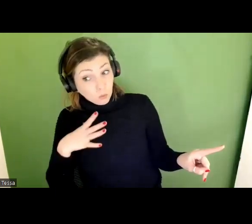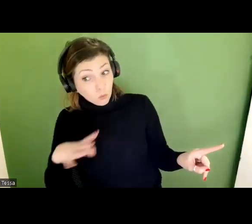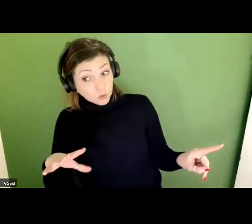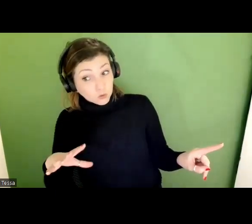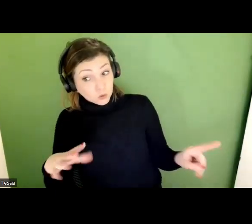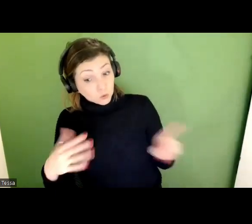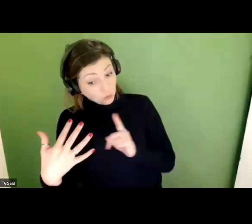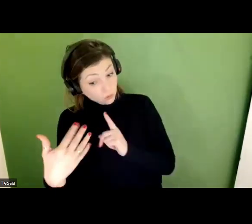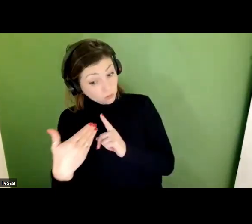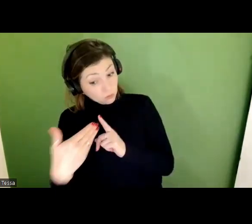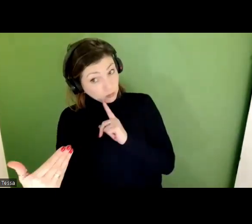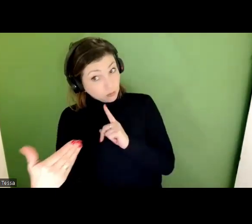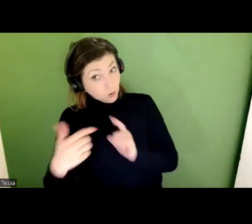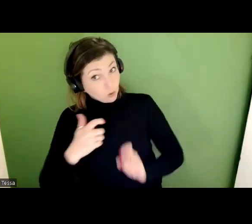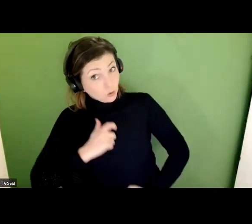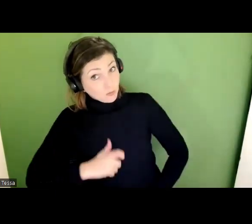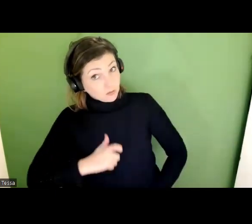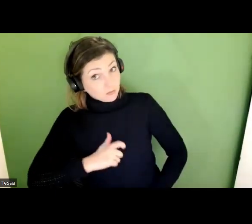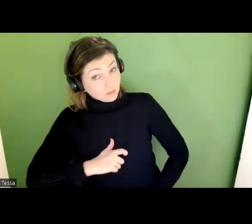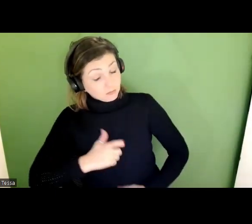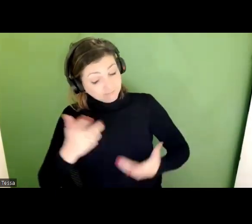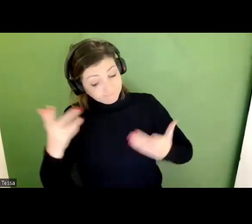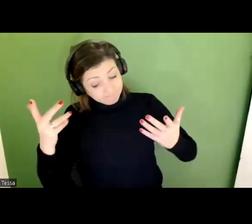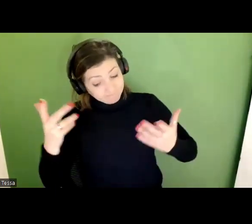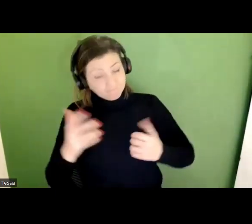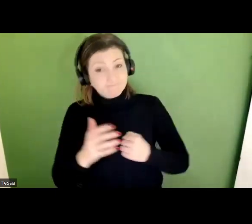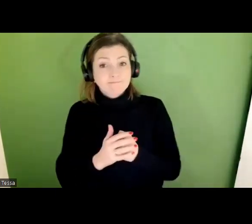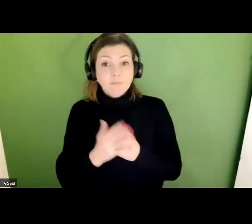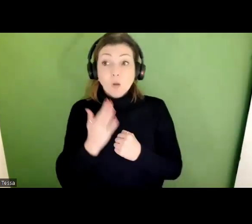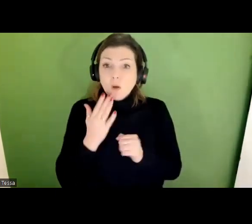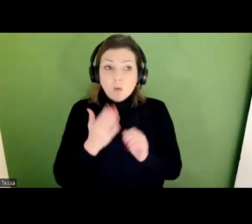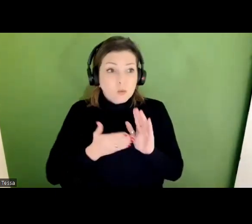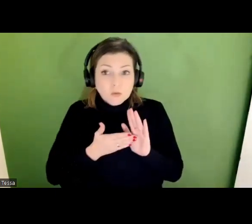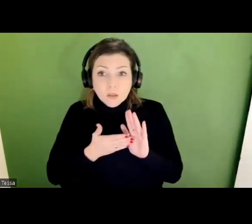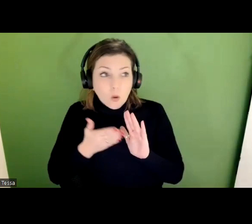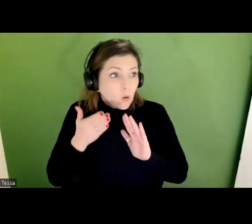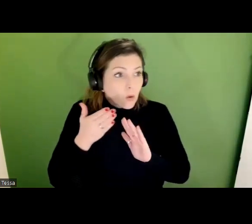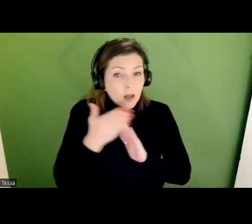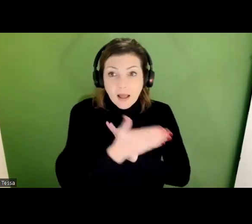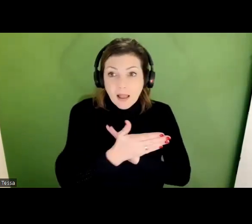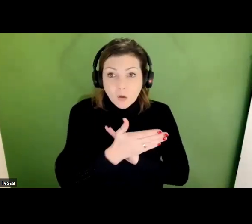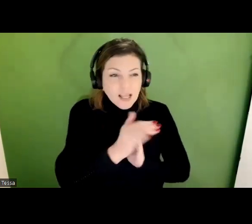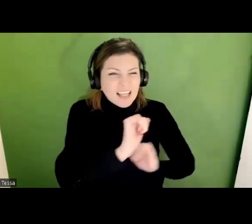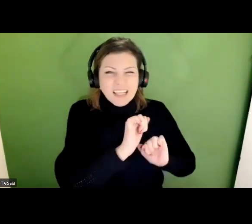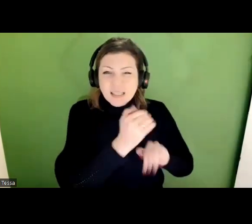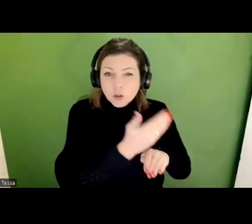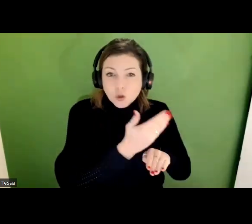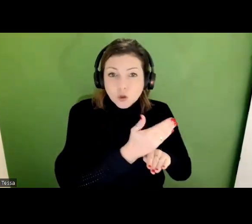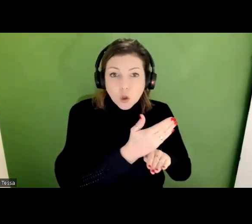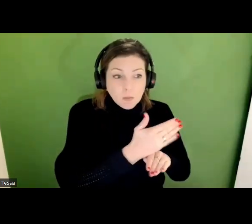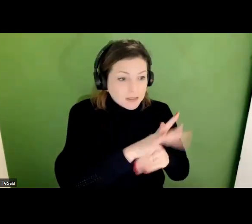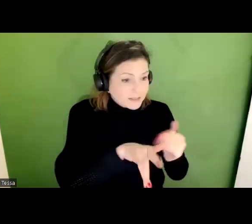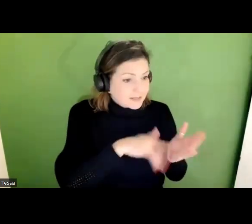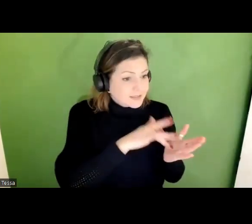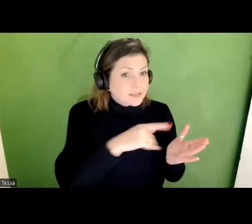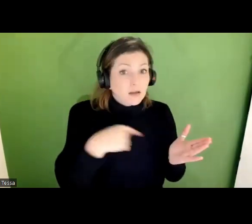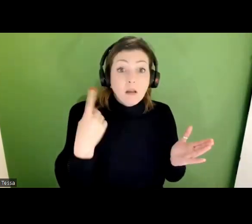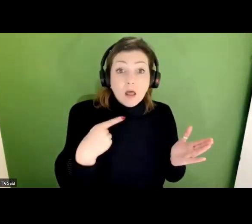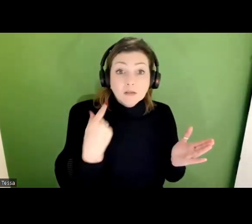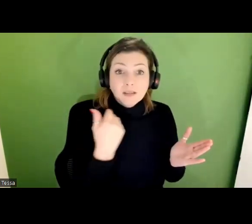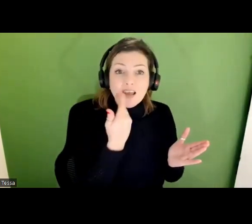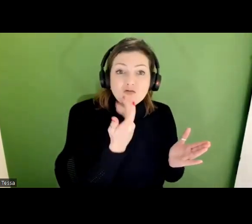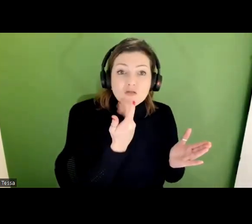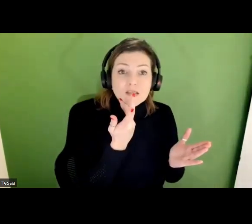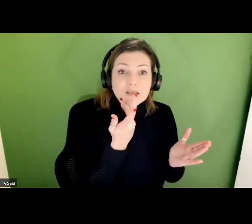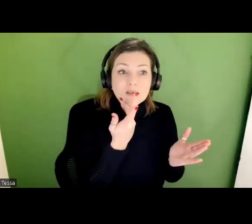human. Even when we slip out to our cleaning jobs in the City of London every day, we walk with